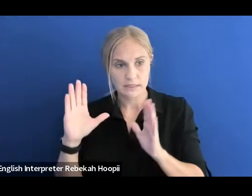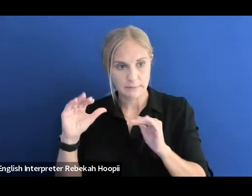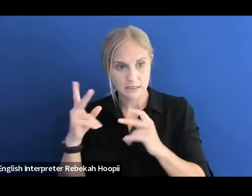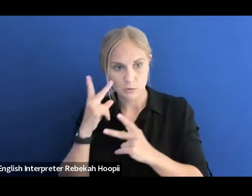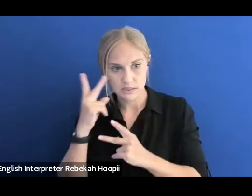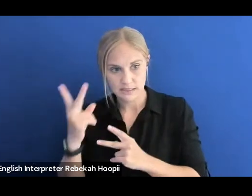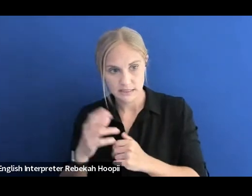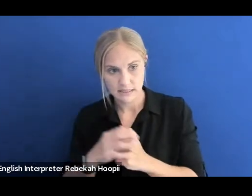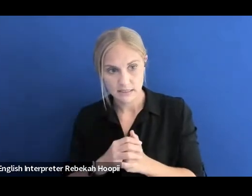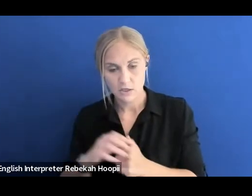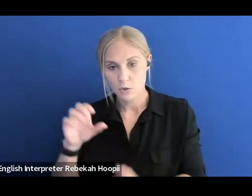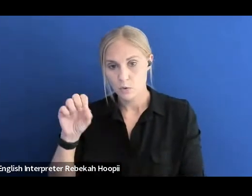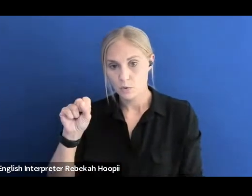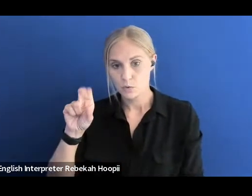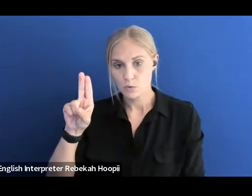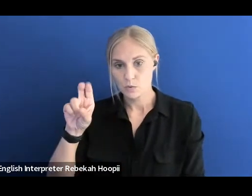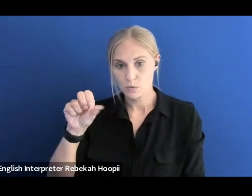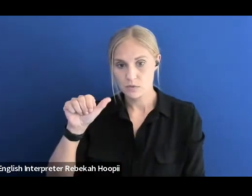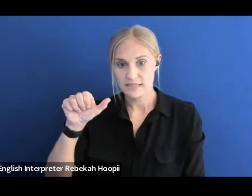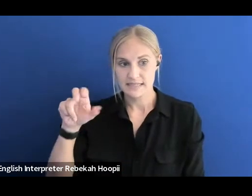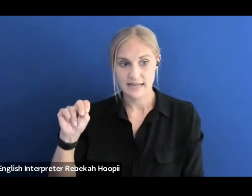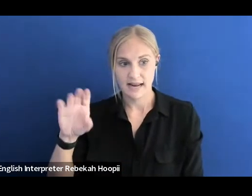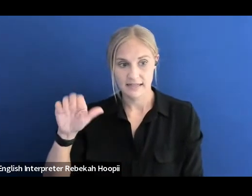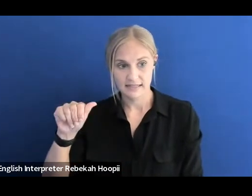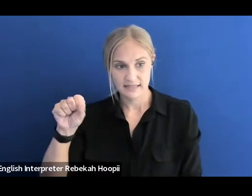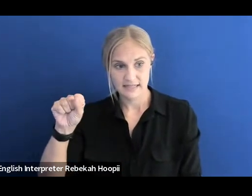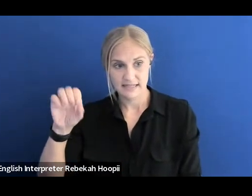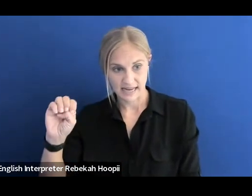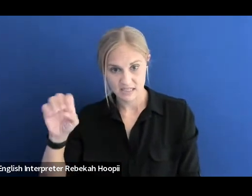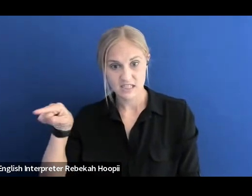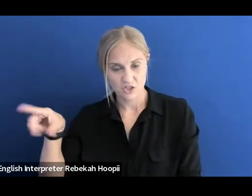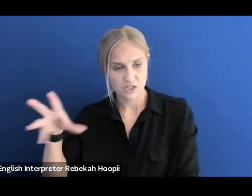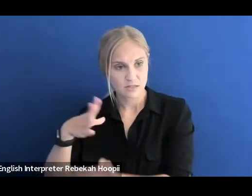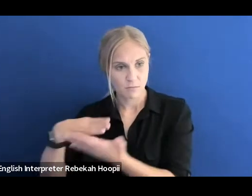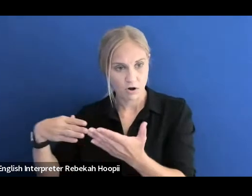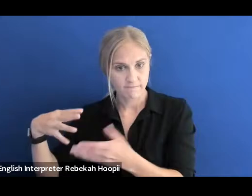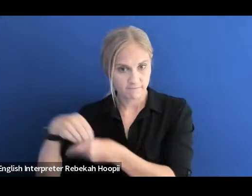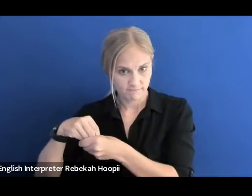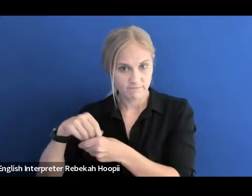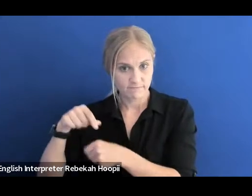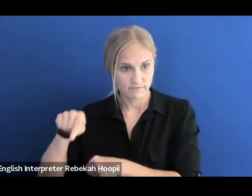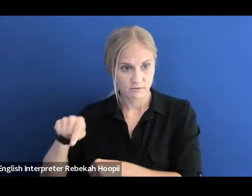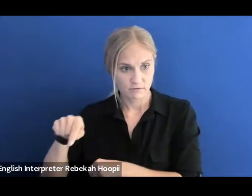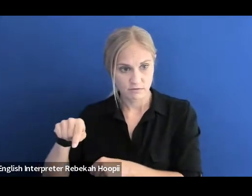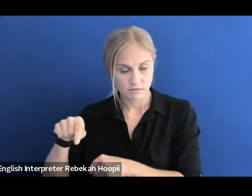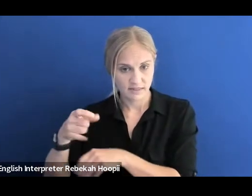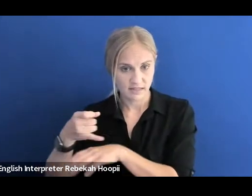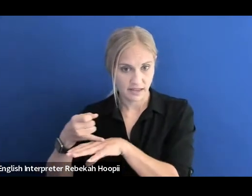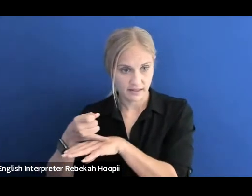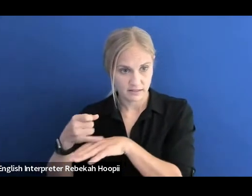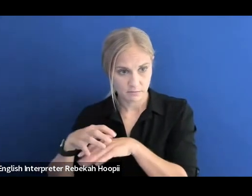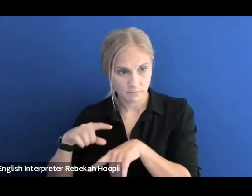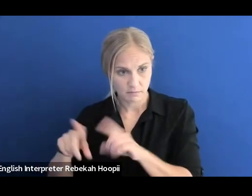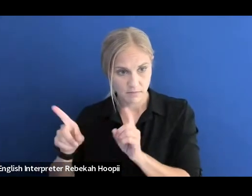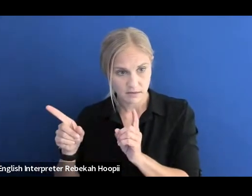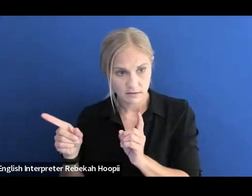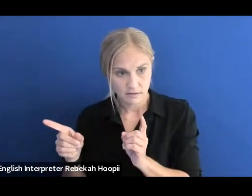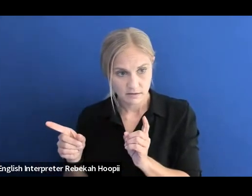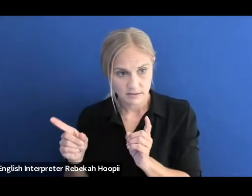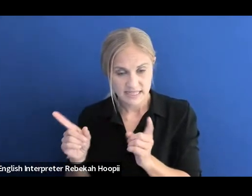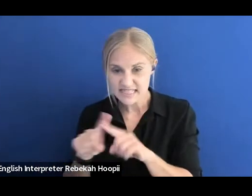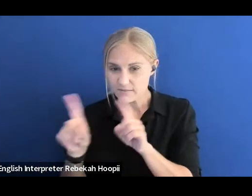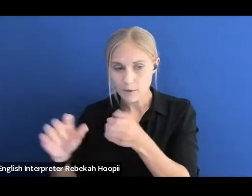maybe Suzanne Case, since she's part of the Ilimar, you know, Ida, whereas DHHL, all of these